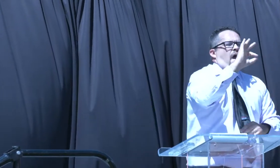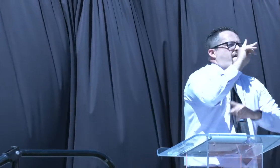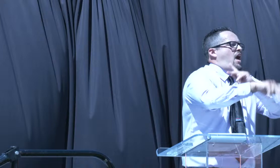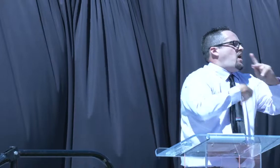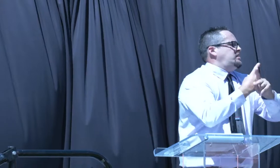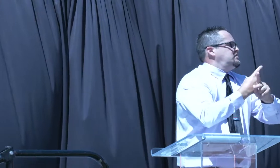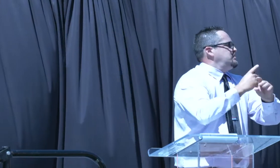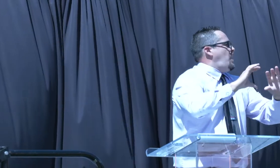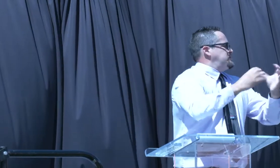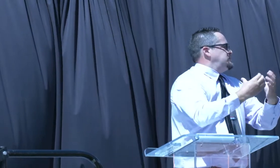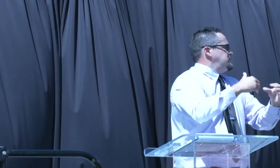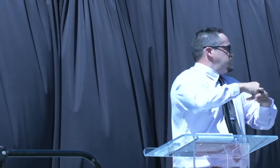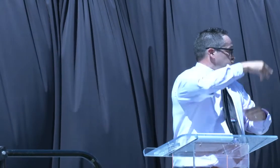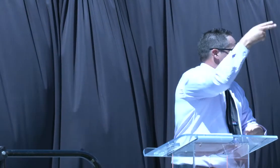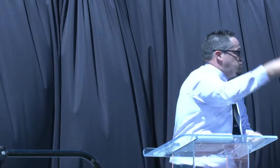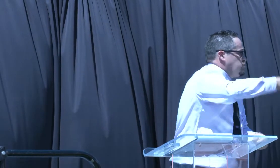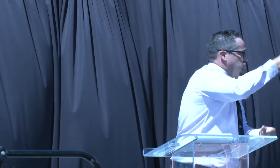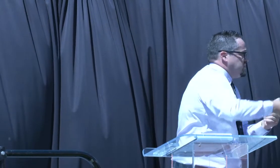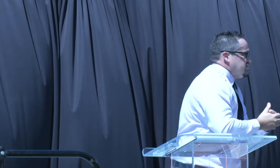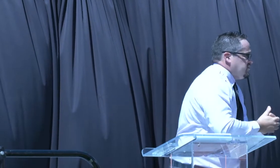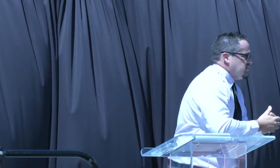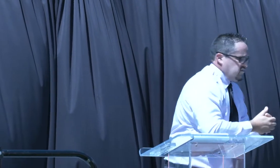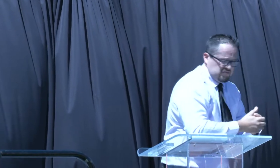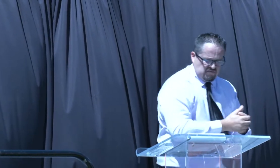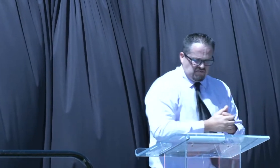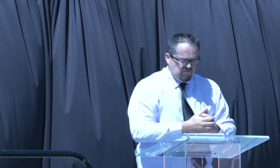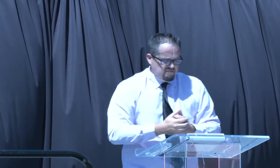Yours is a unique class, a one-of-a-kind class,